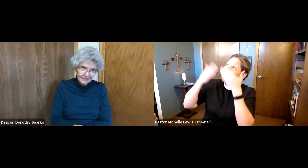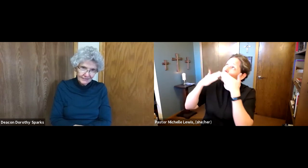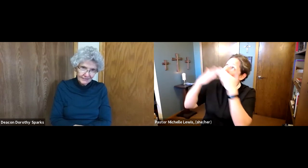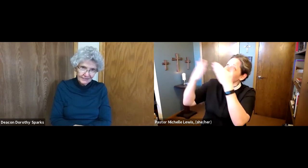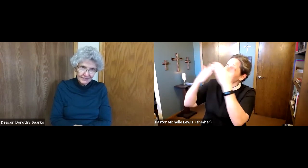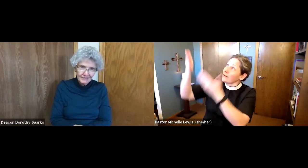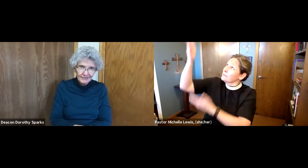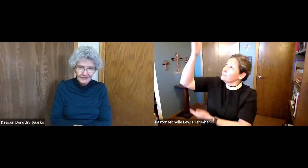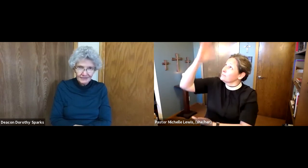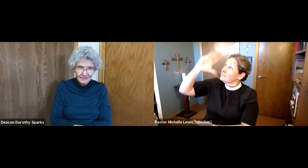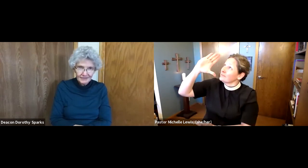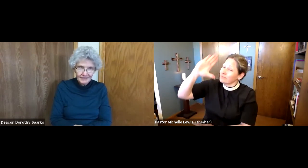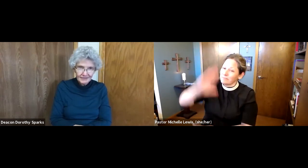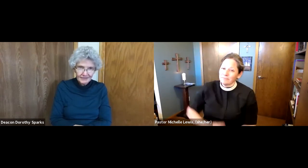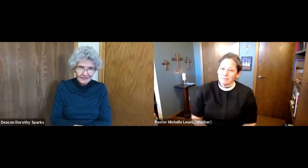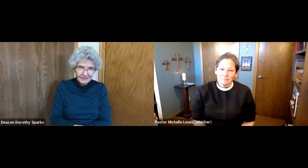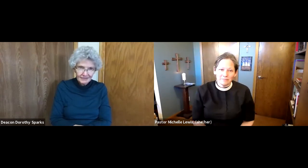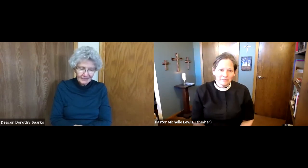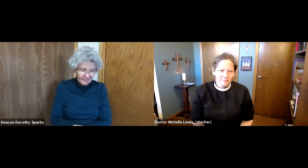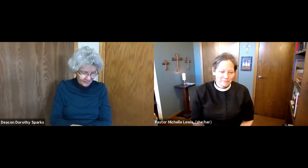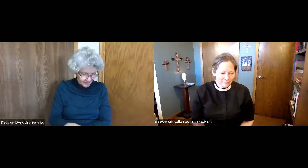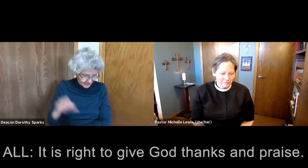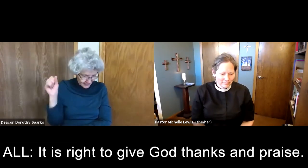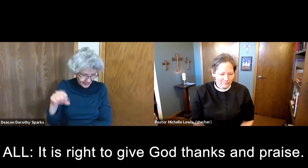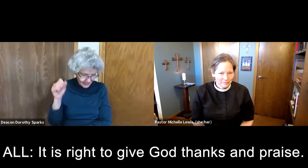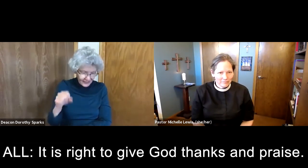Let us give thanks to the Lord our God.